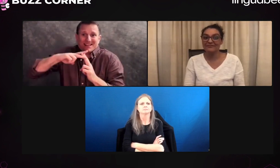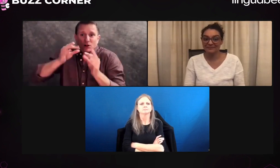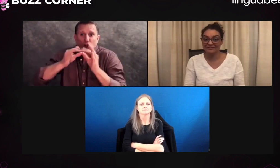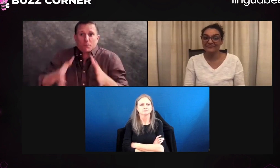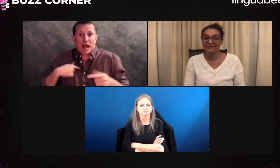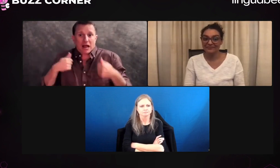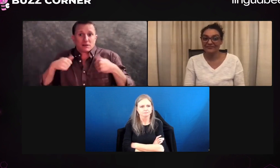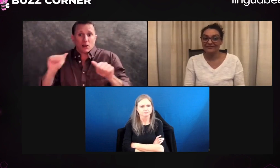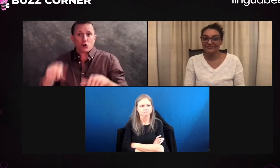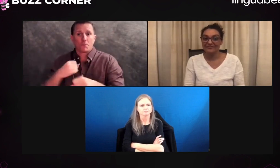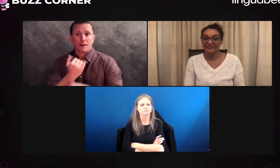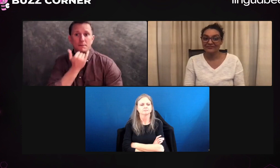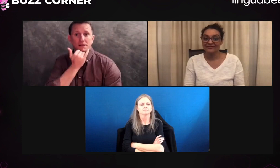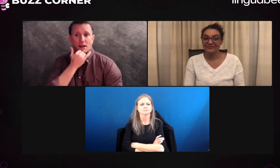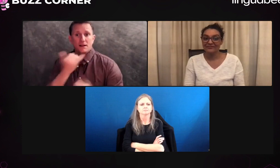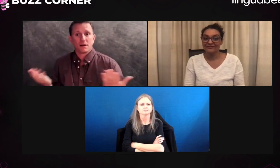human.